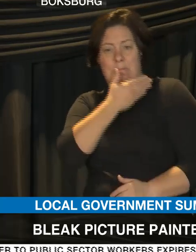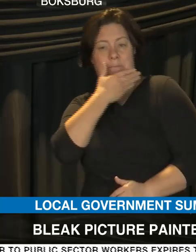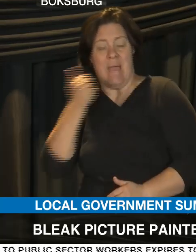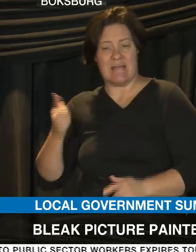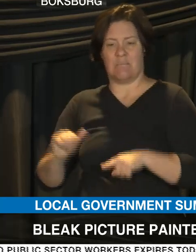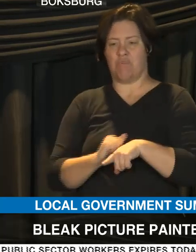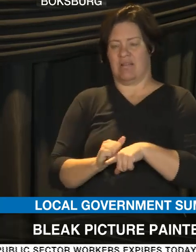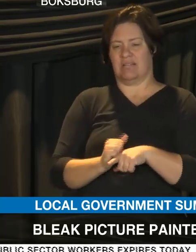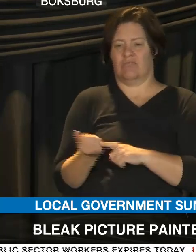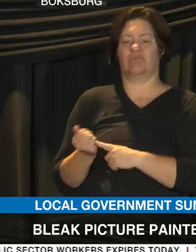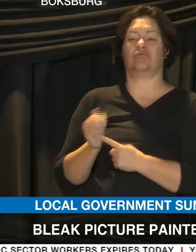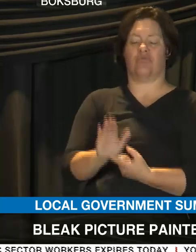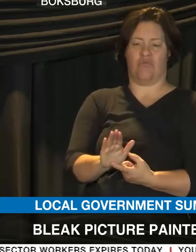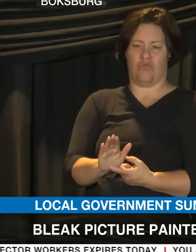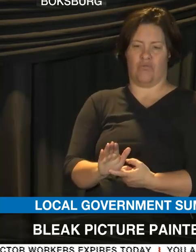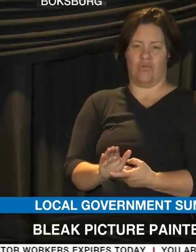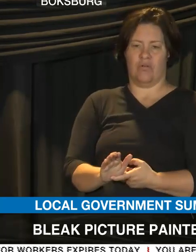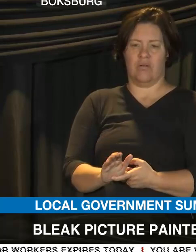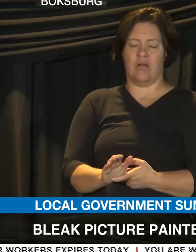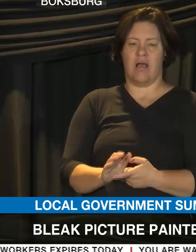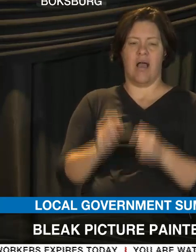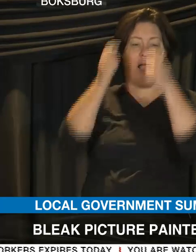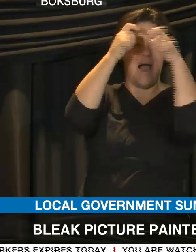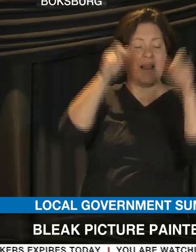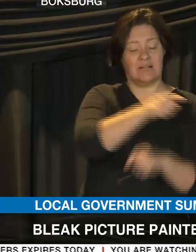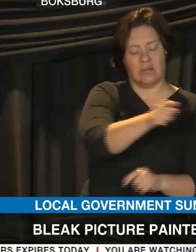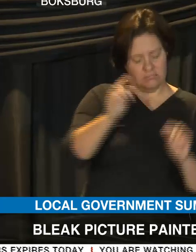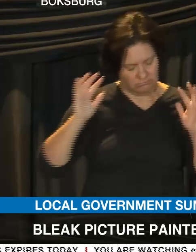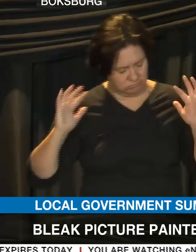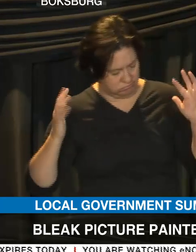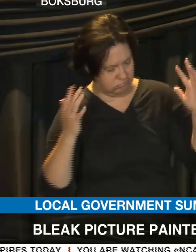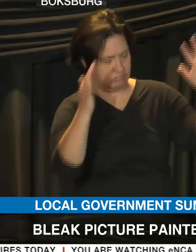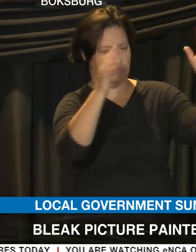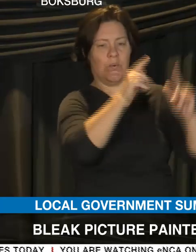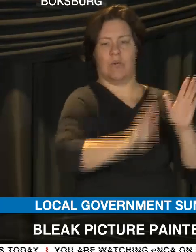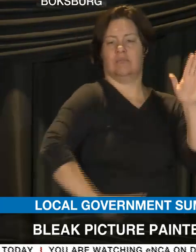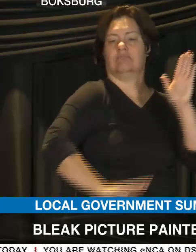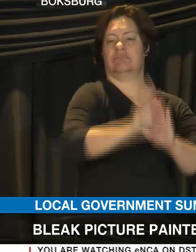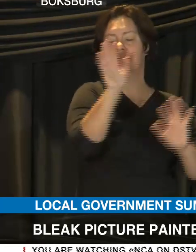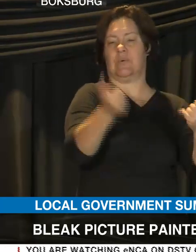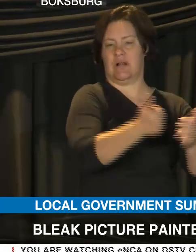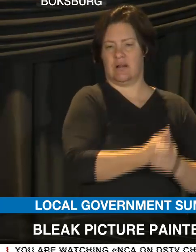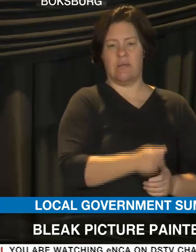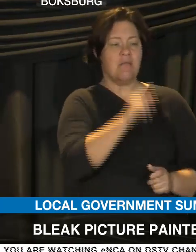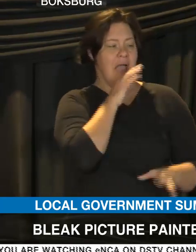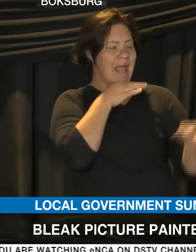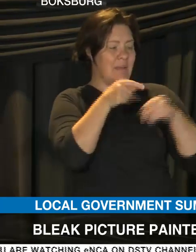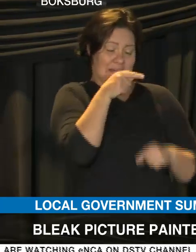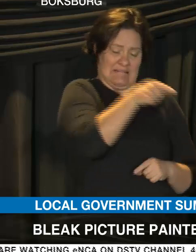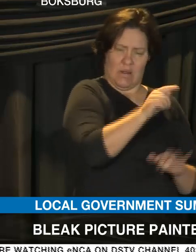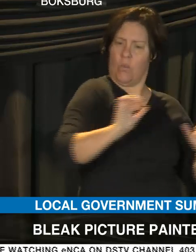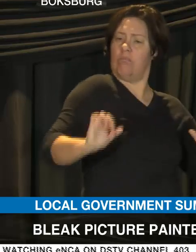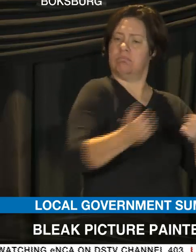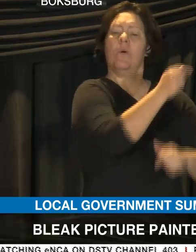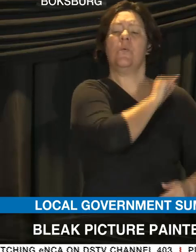and highlight, praise, commend those who are doing well, and state the reasons why they are